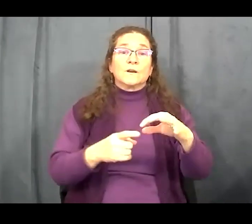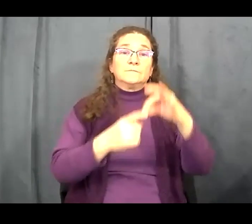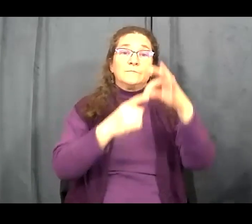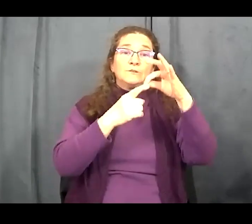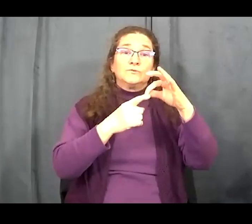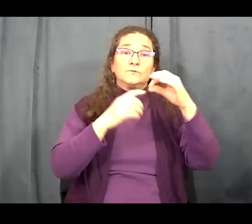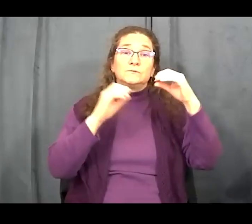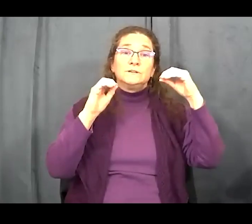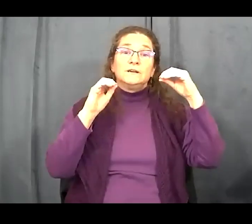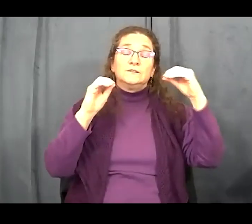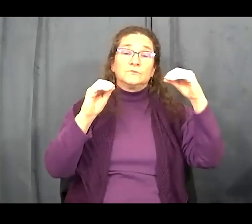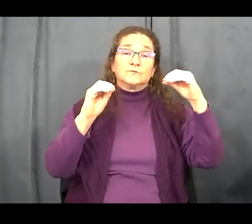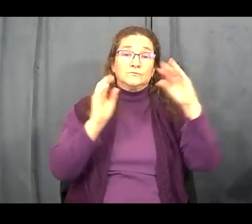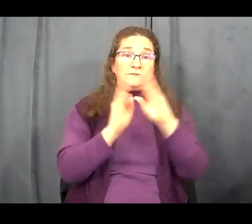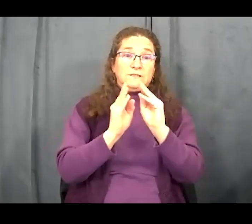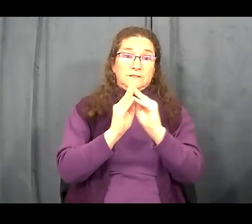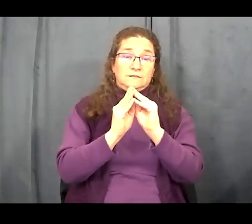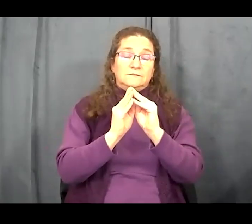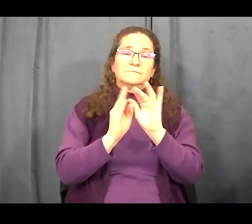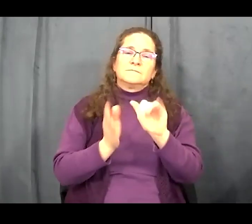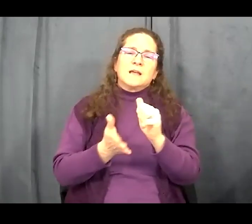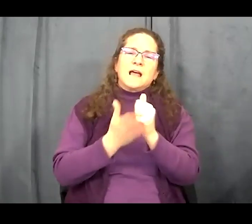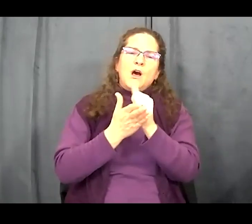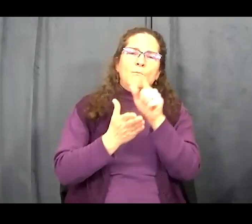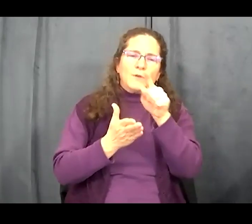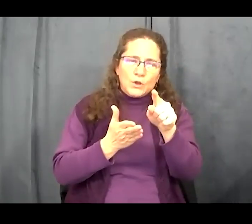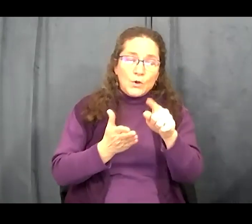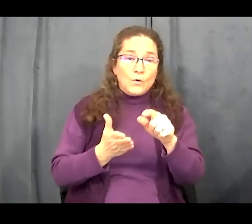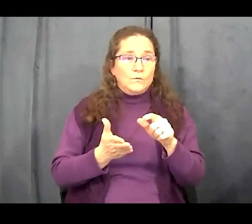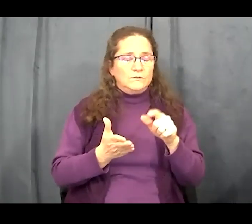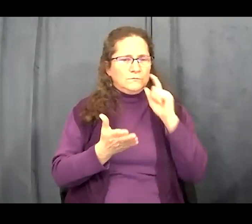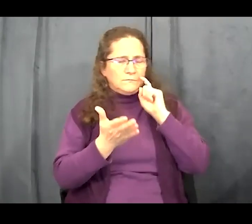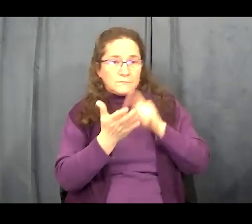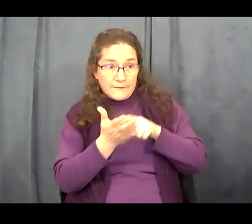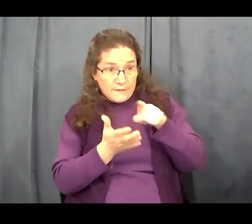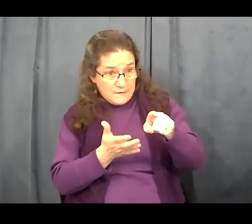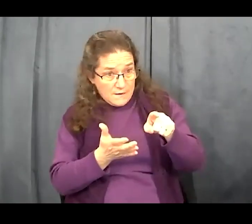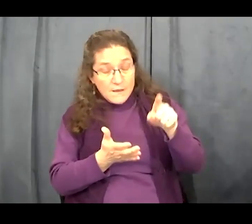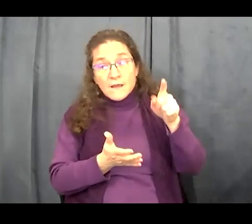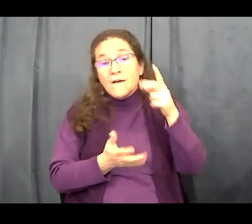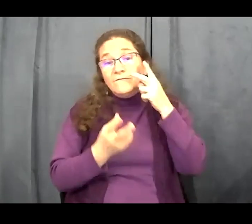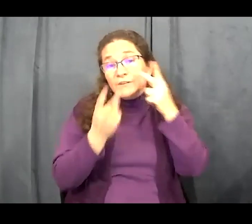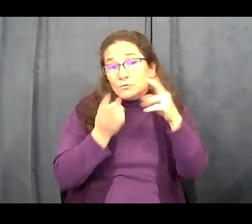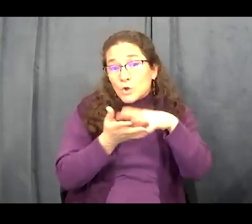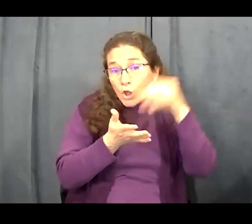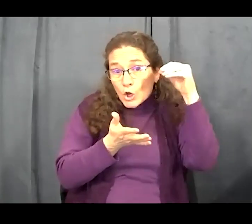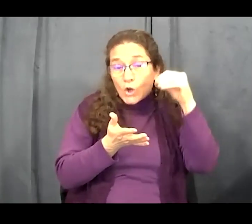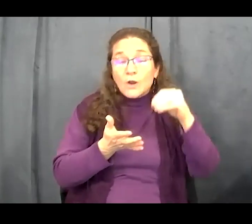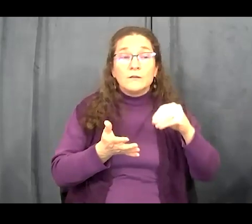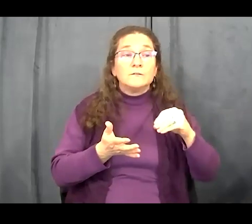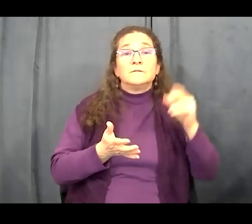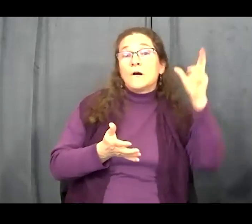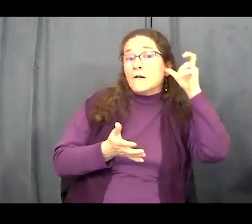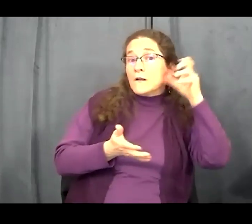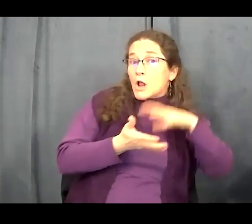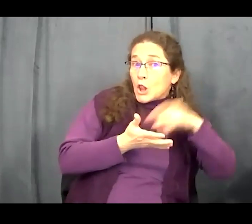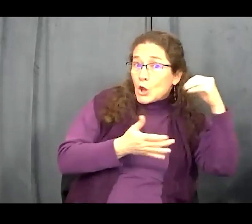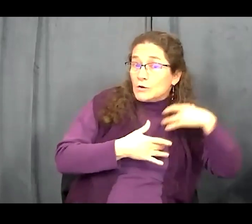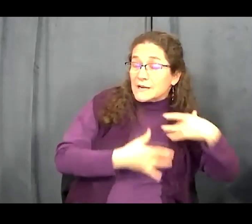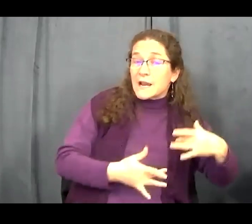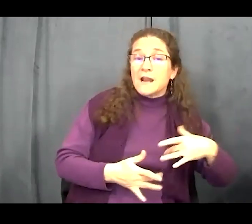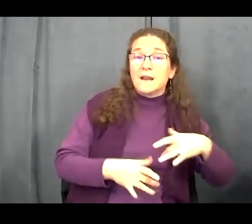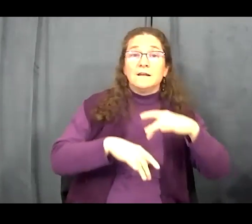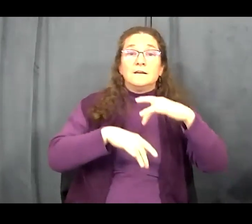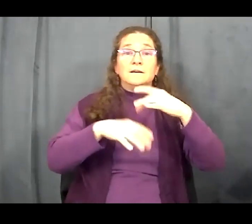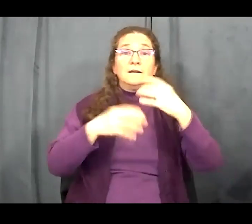And it can better help you and your student learn. Are they a visual learner, an auditory learner, a tactile learner? And you definitely want to refer to our resource slide for